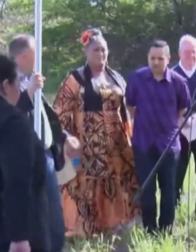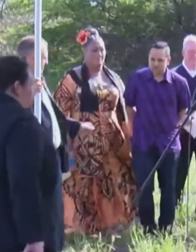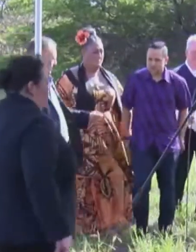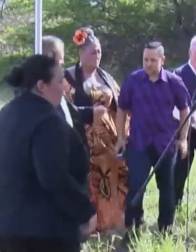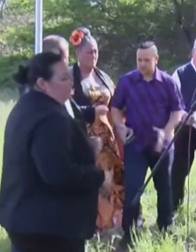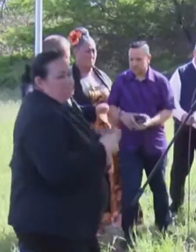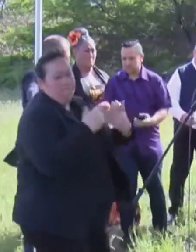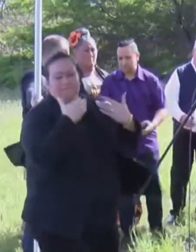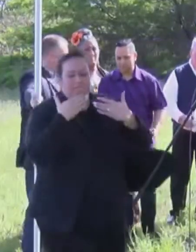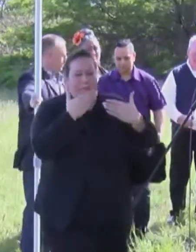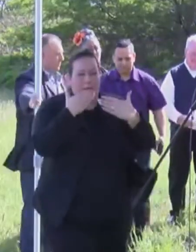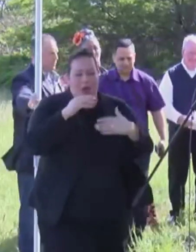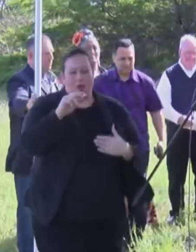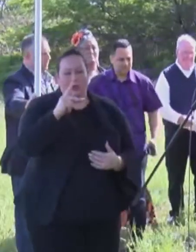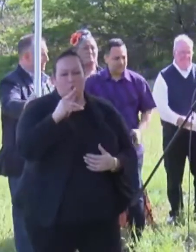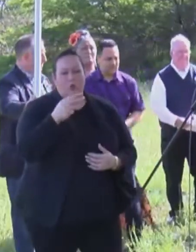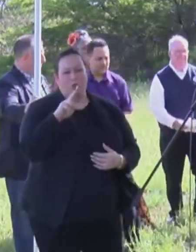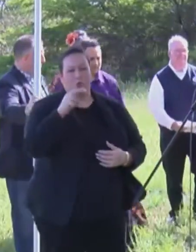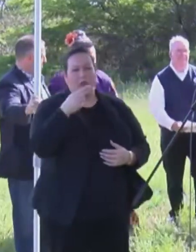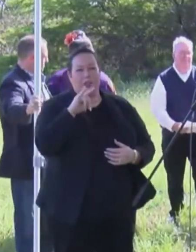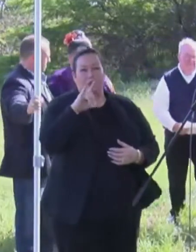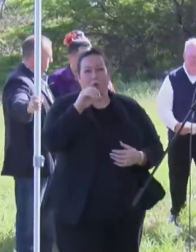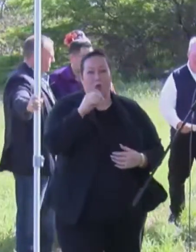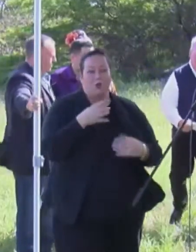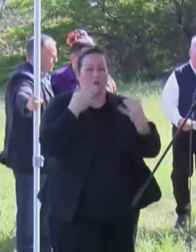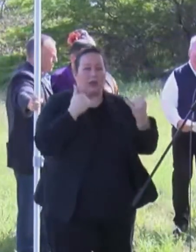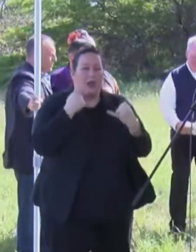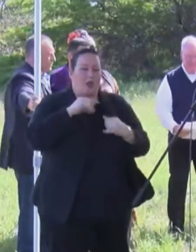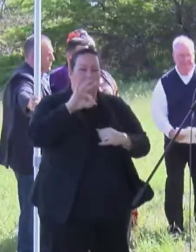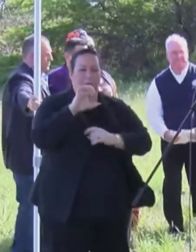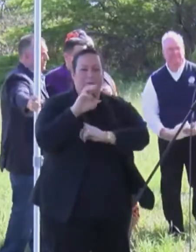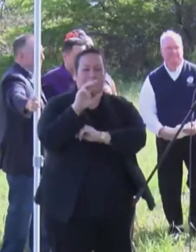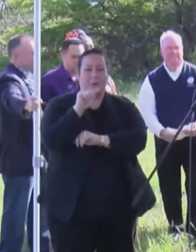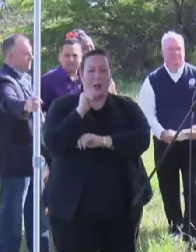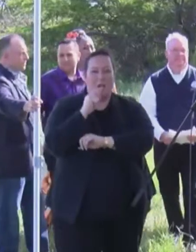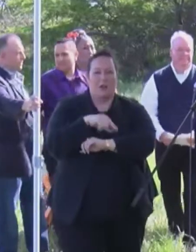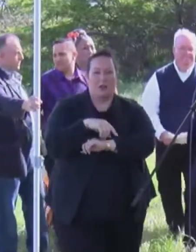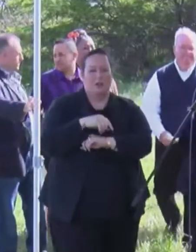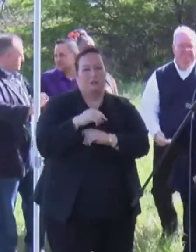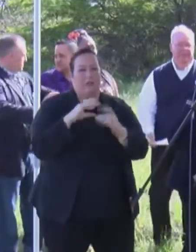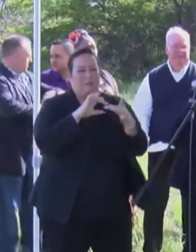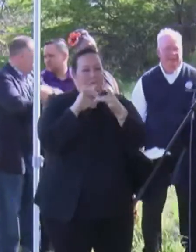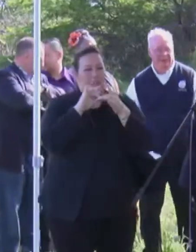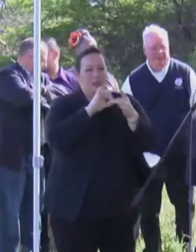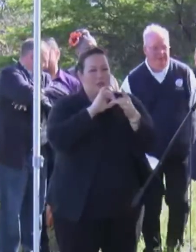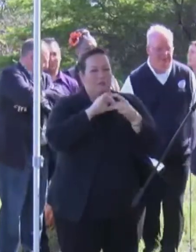Mahalo Kuhio. Next, please welcome FEMA's Field Coordinating Officer, TJ Dargan.